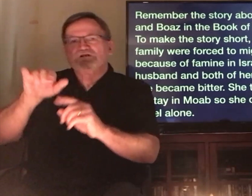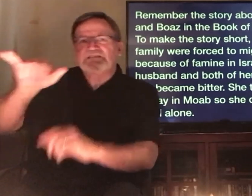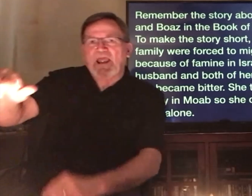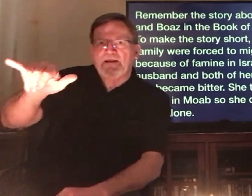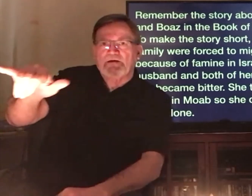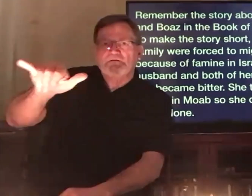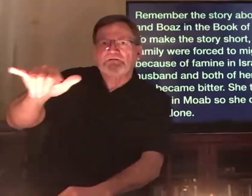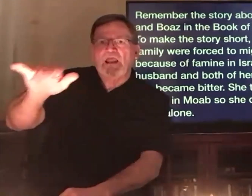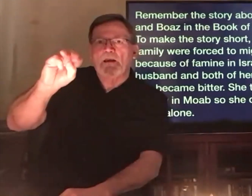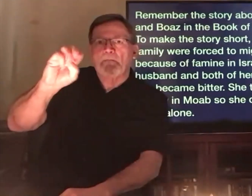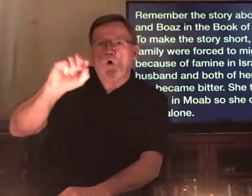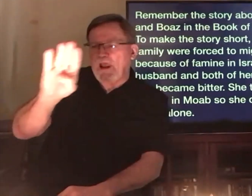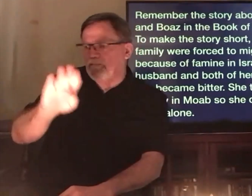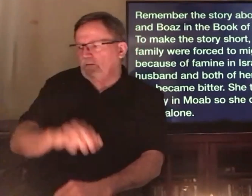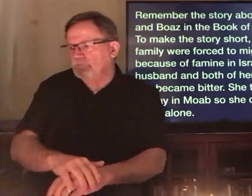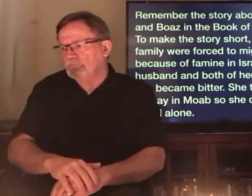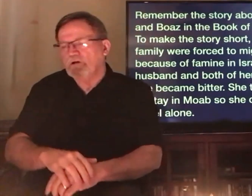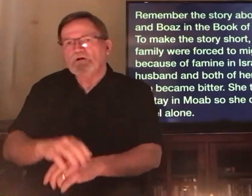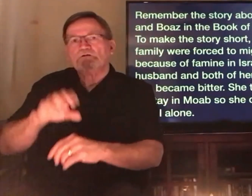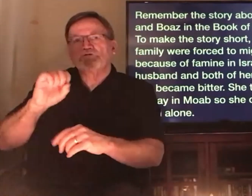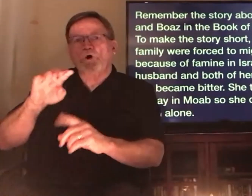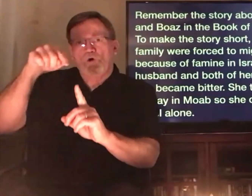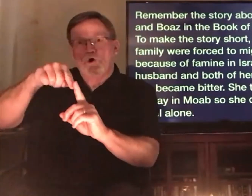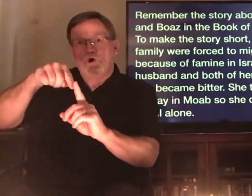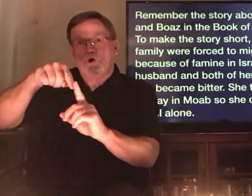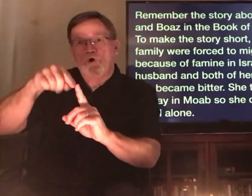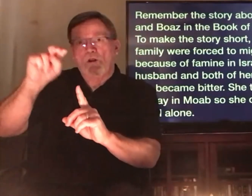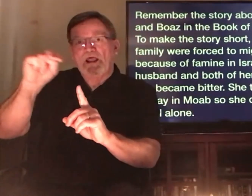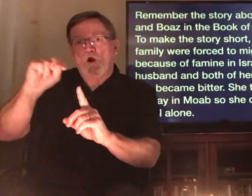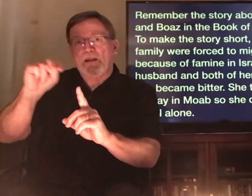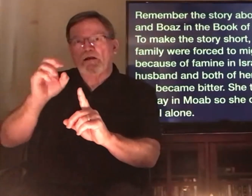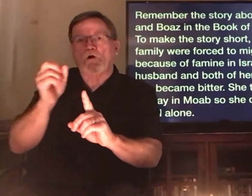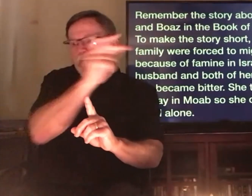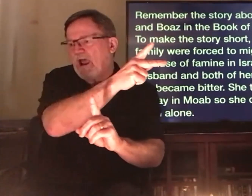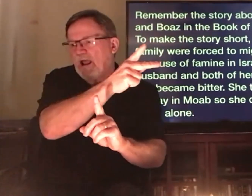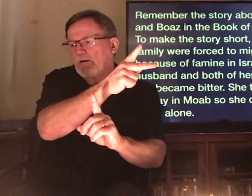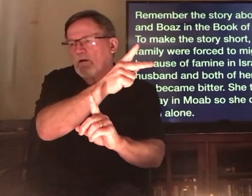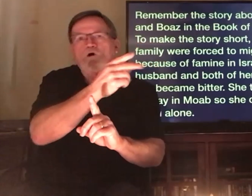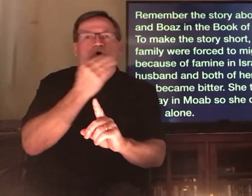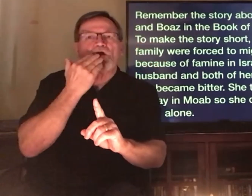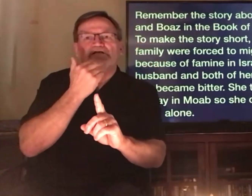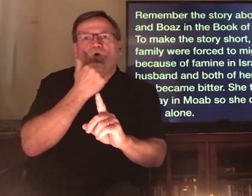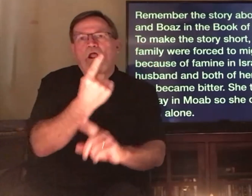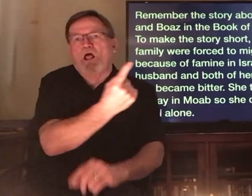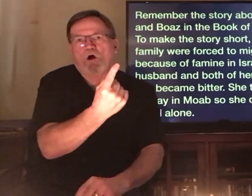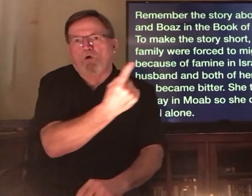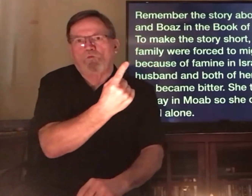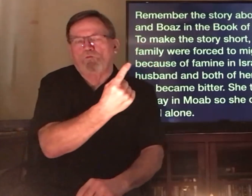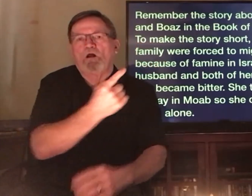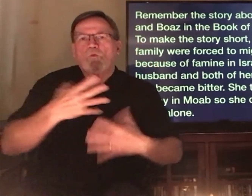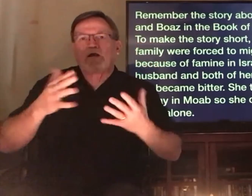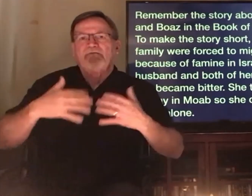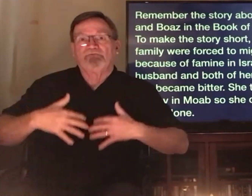No, that bride will be Israelite bride. Why? Yeshua himself, Jew. He